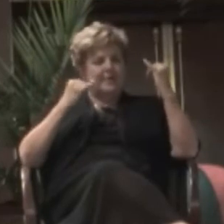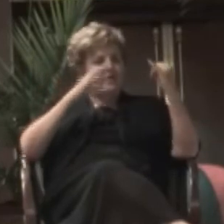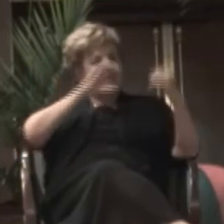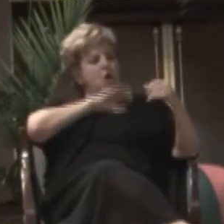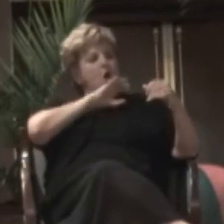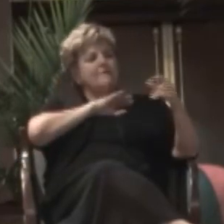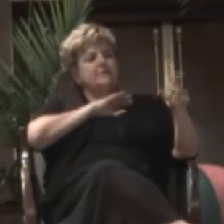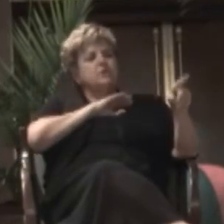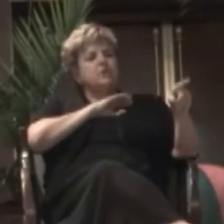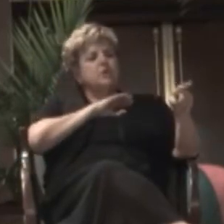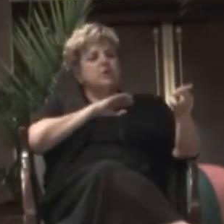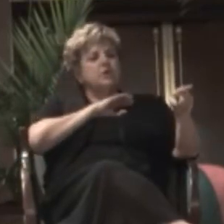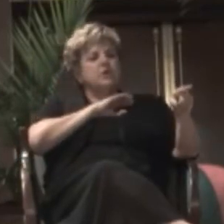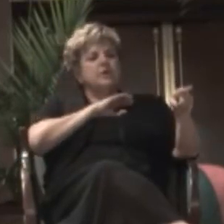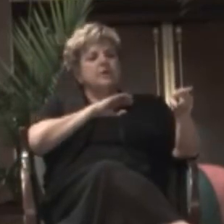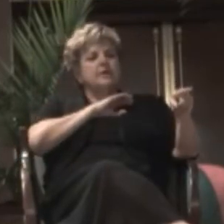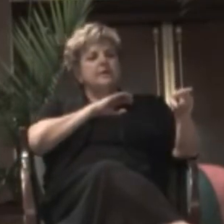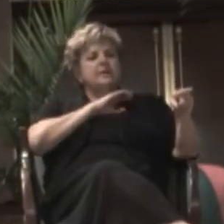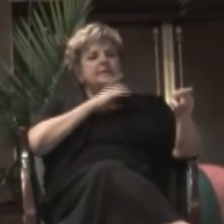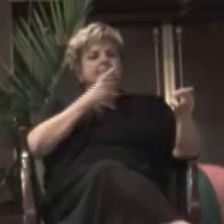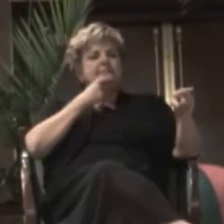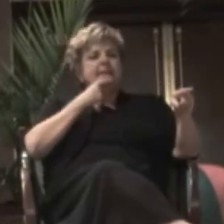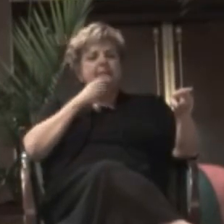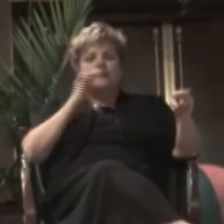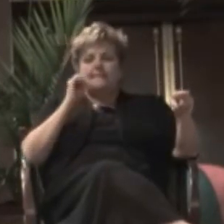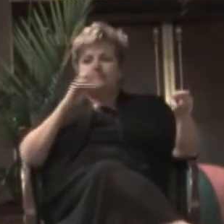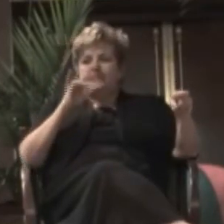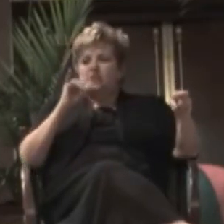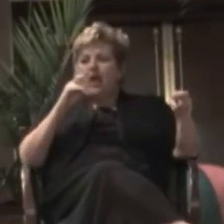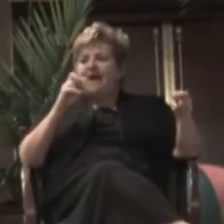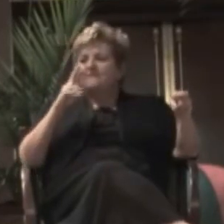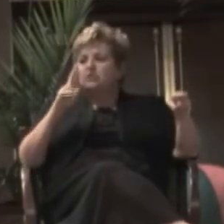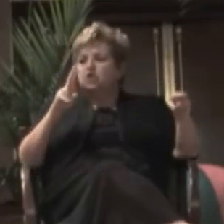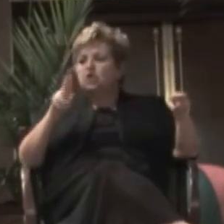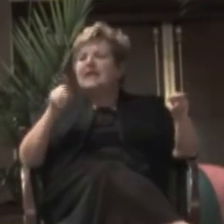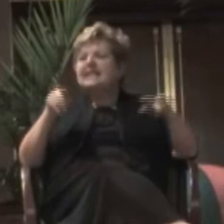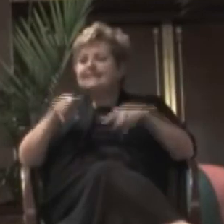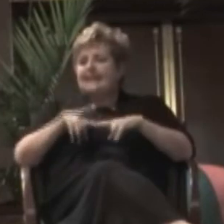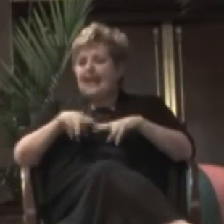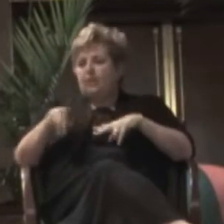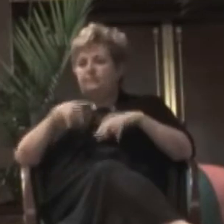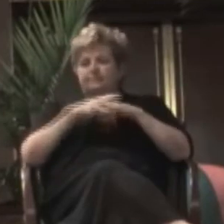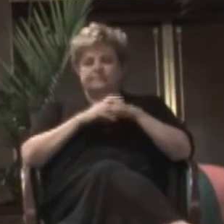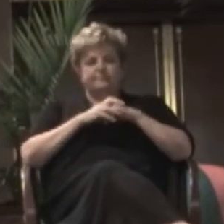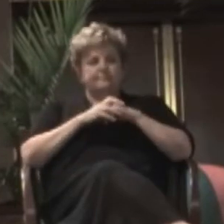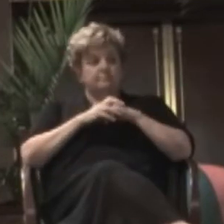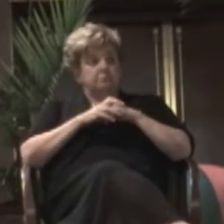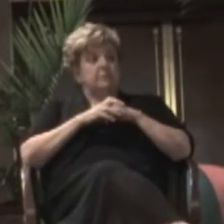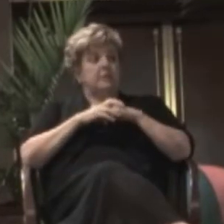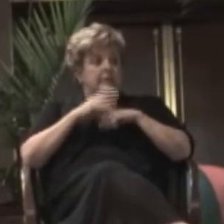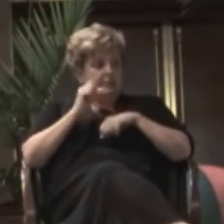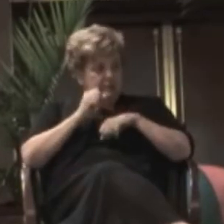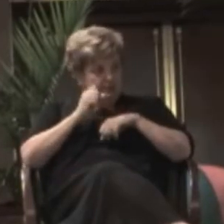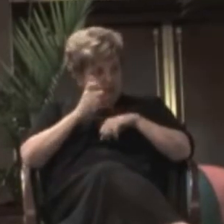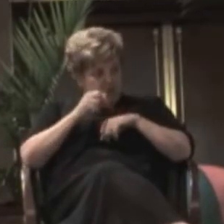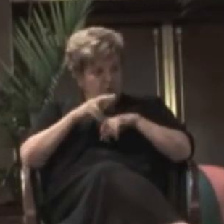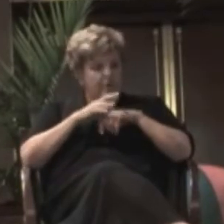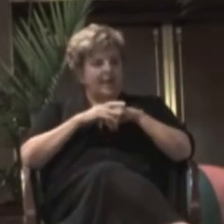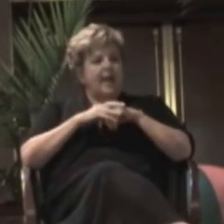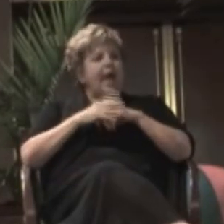Yes, sir, sit down. Sat down, listened to my first AA meeting. And I've heard a lot of people talk about their first meeting, that when they walked in,